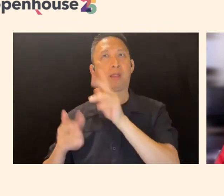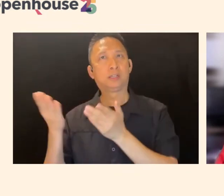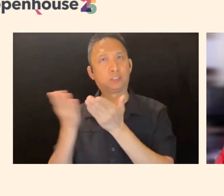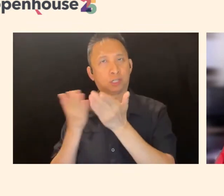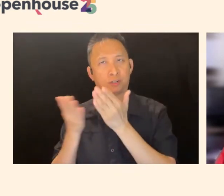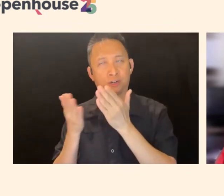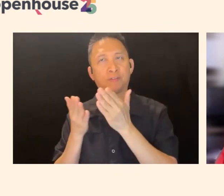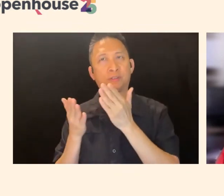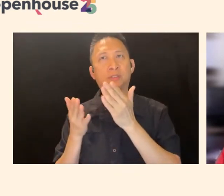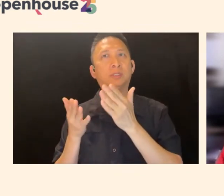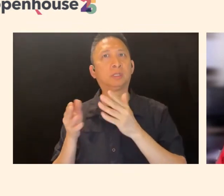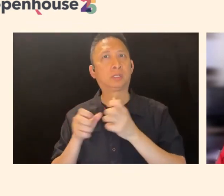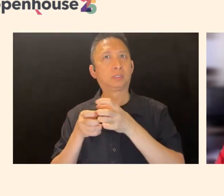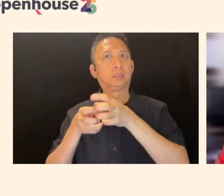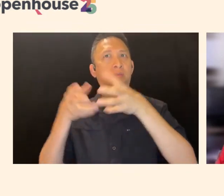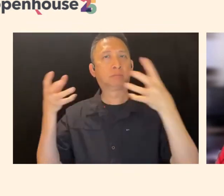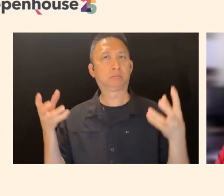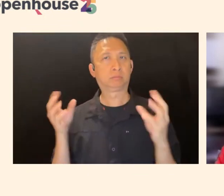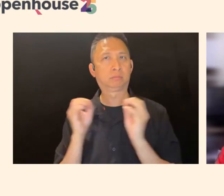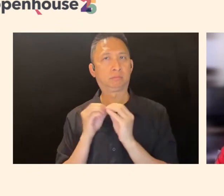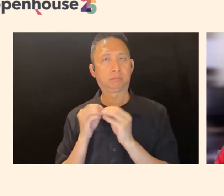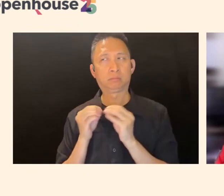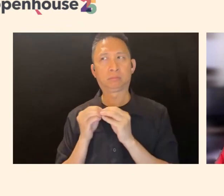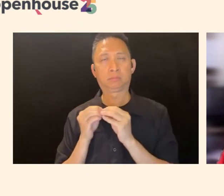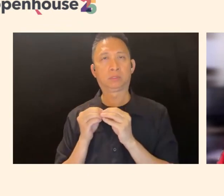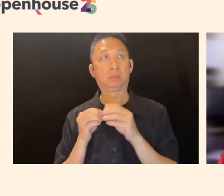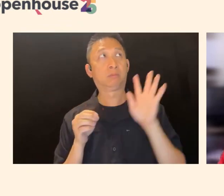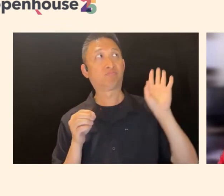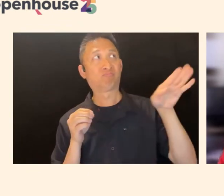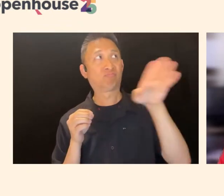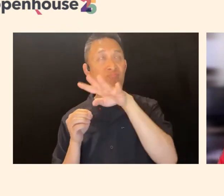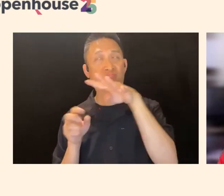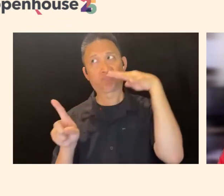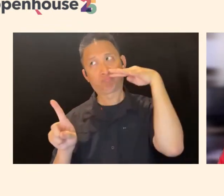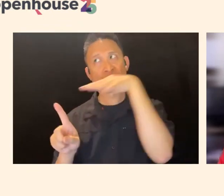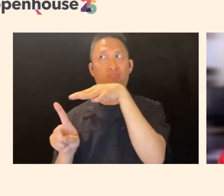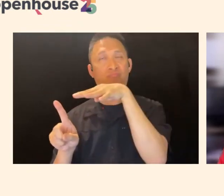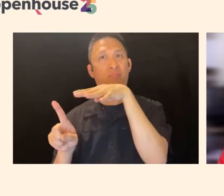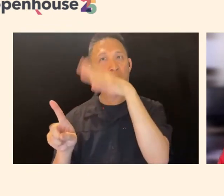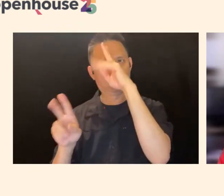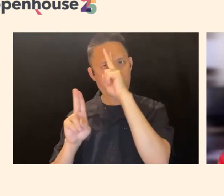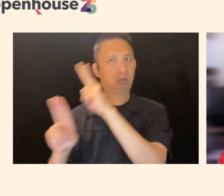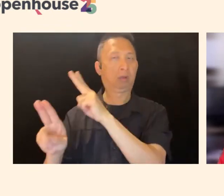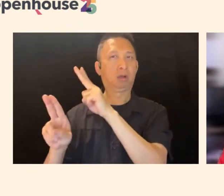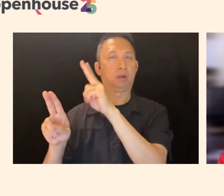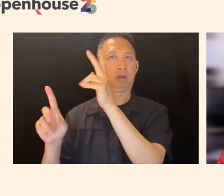into not only view, but the forefront as well.